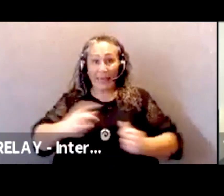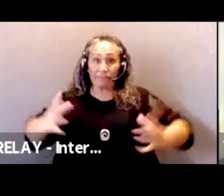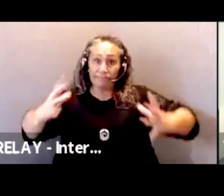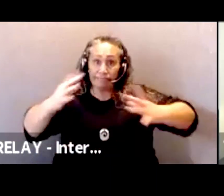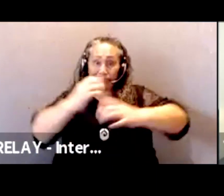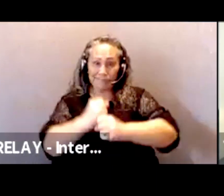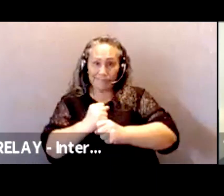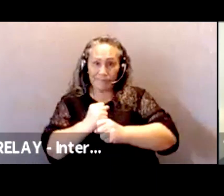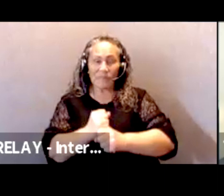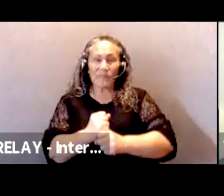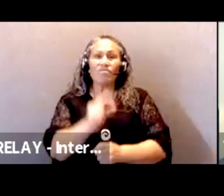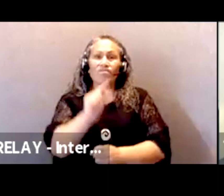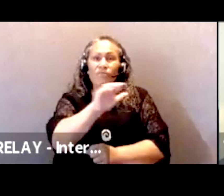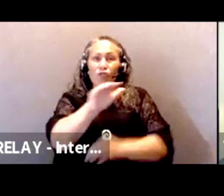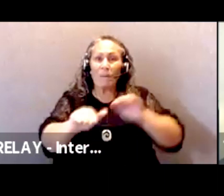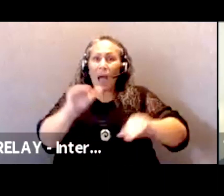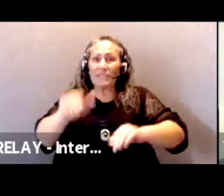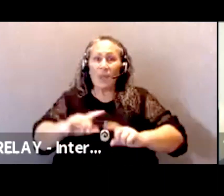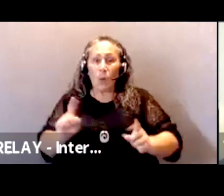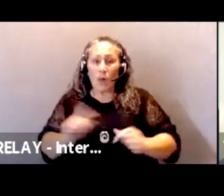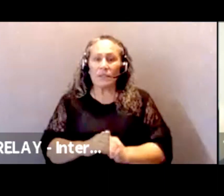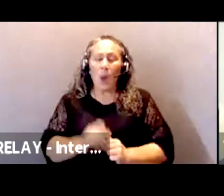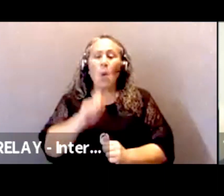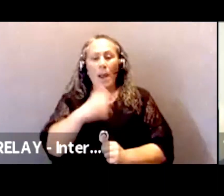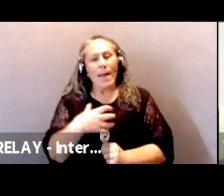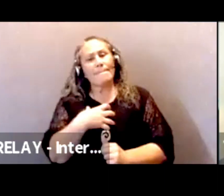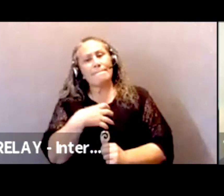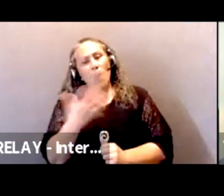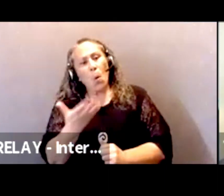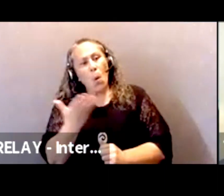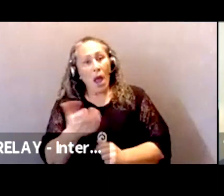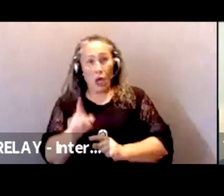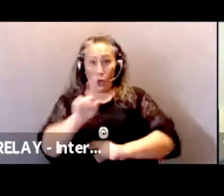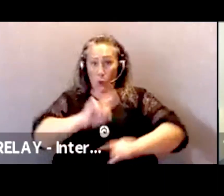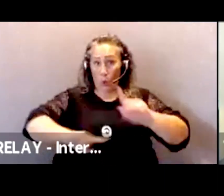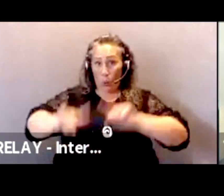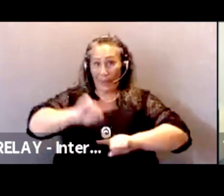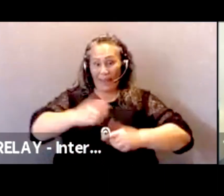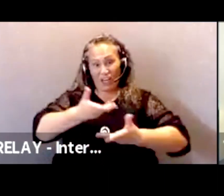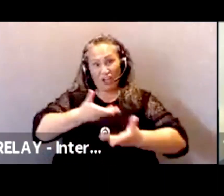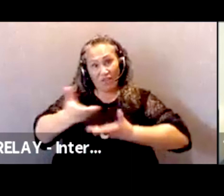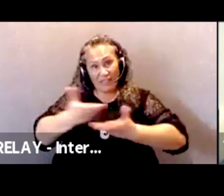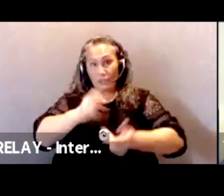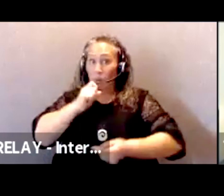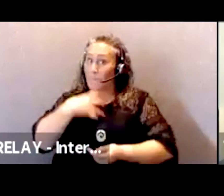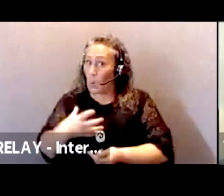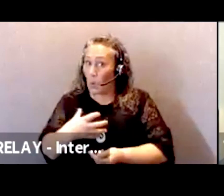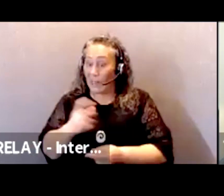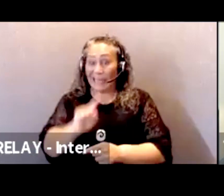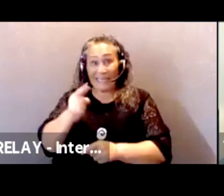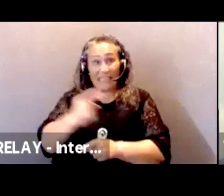reminder that we'll have more of these sorts of conversations. We're going to have another one next